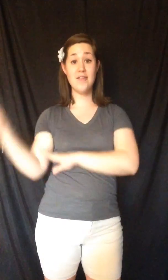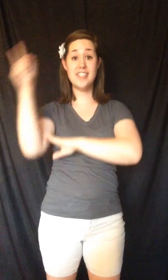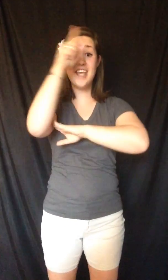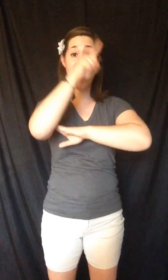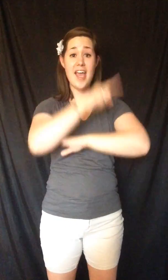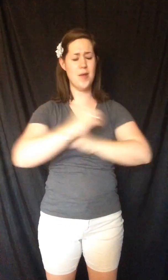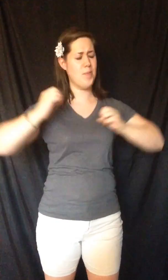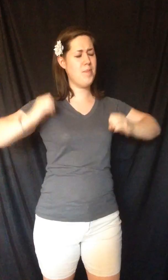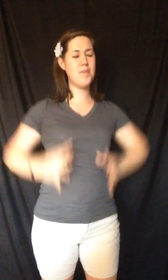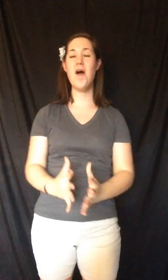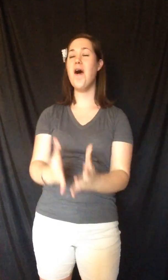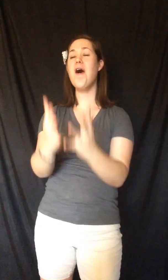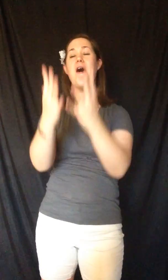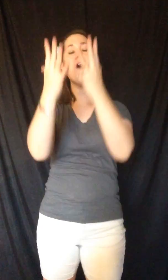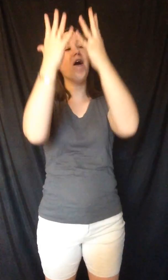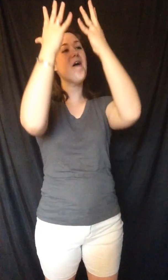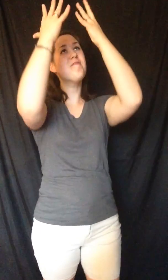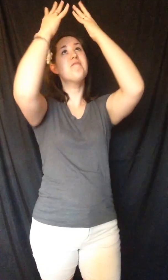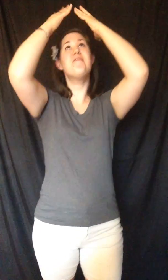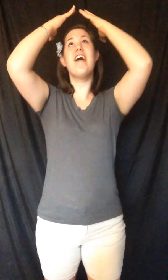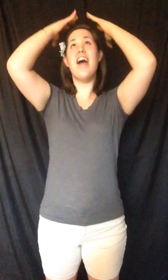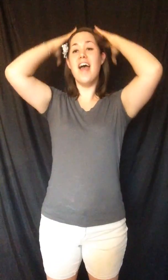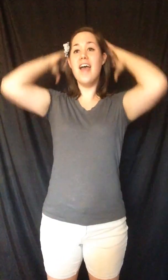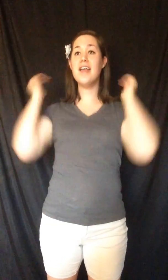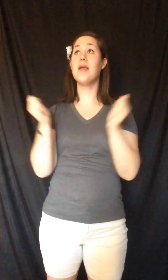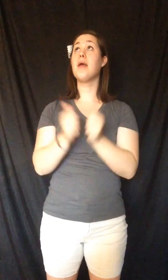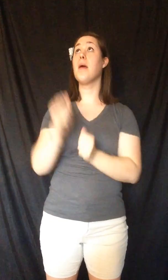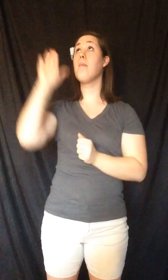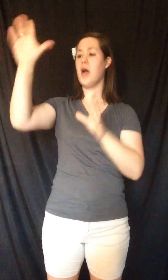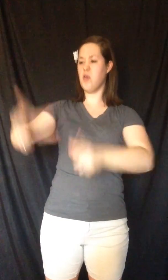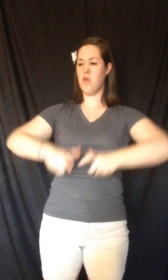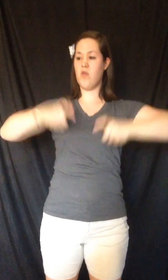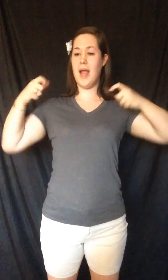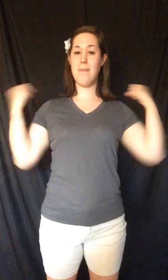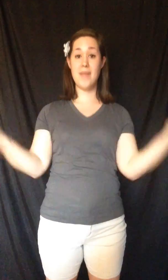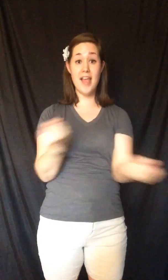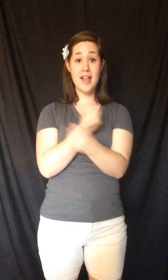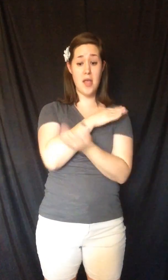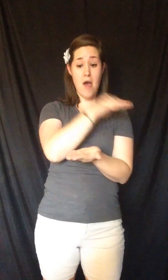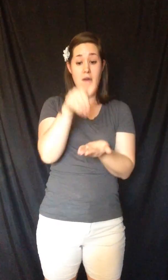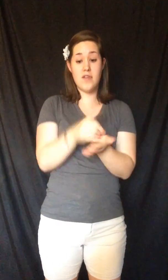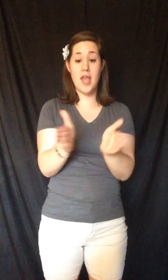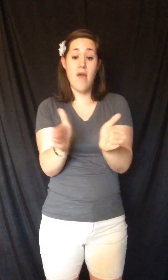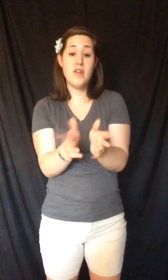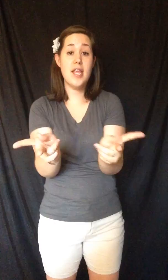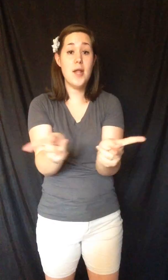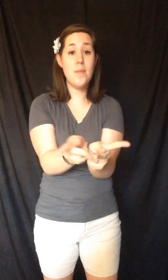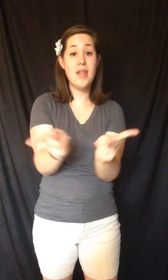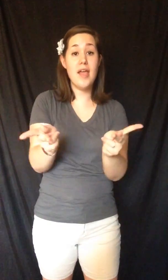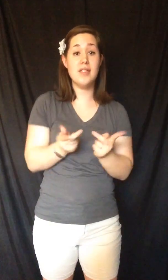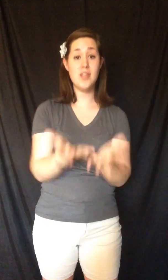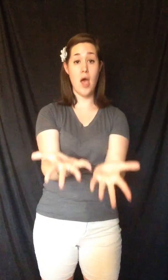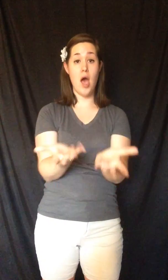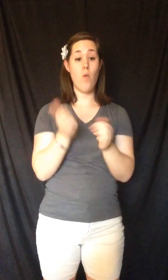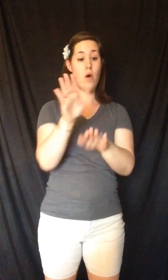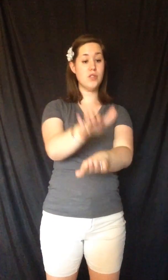day. Blown away by your great big love in every little place. I want